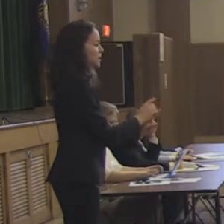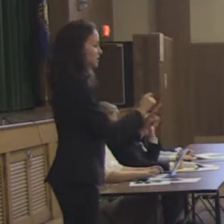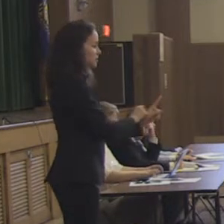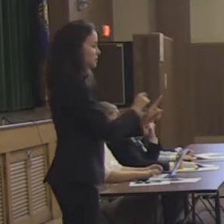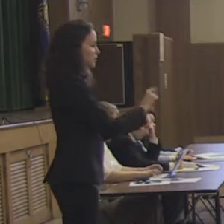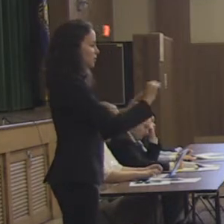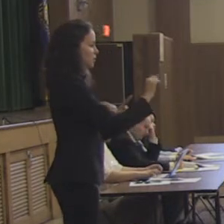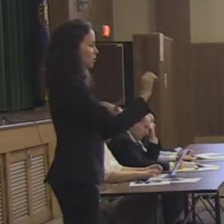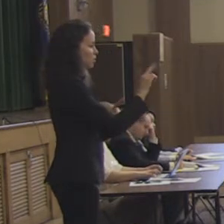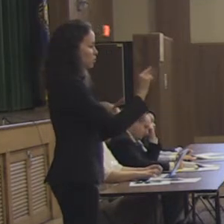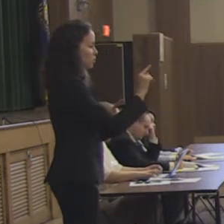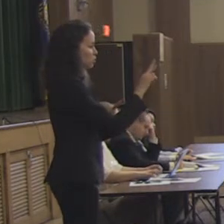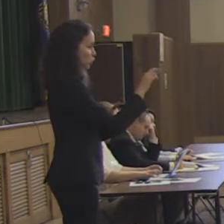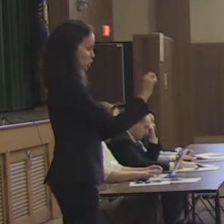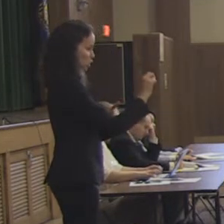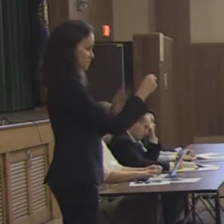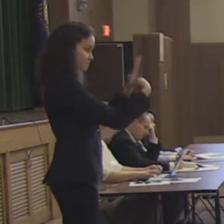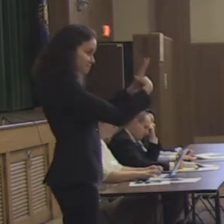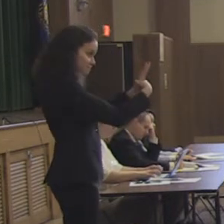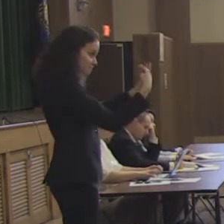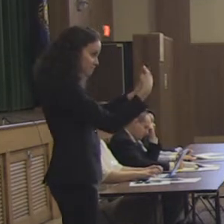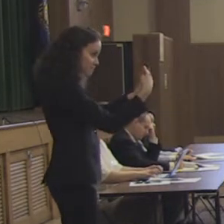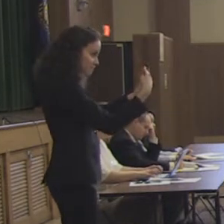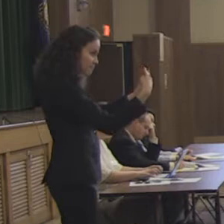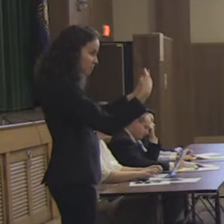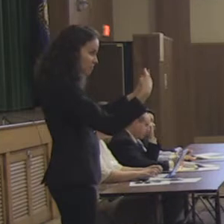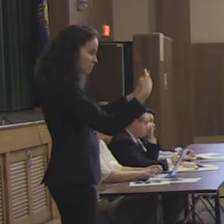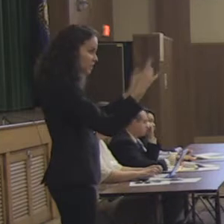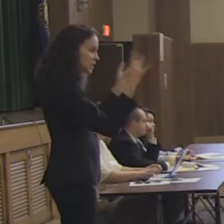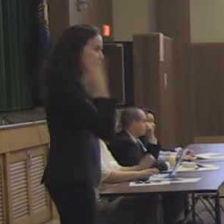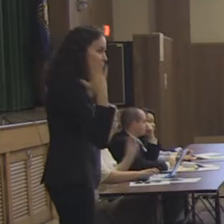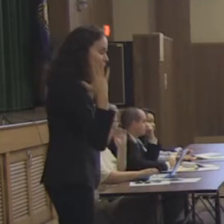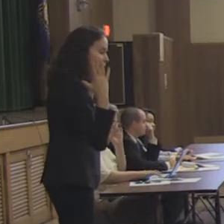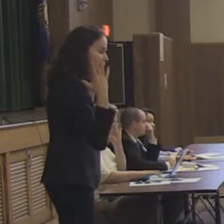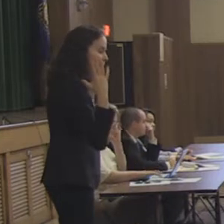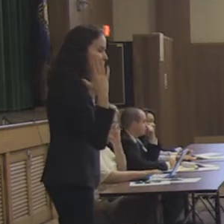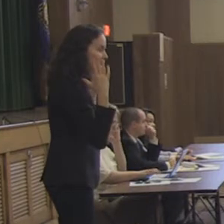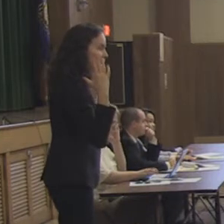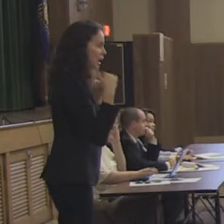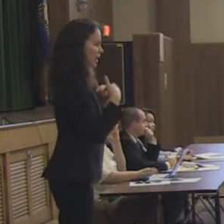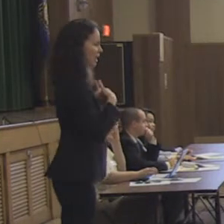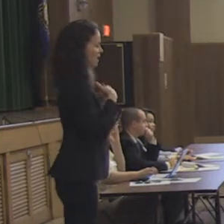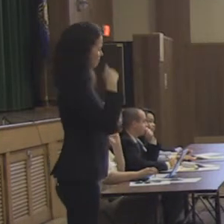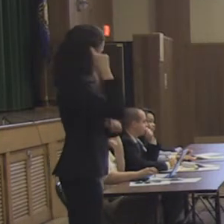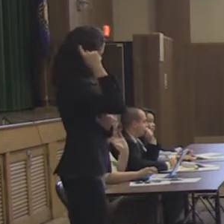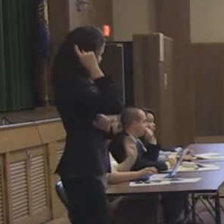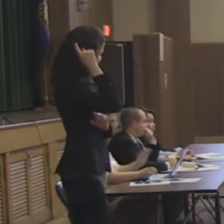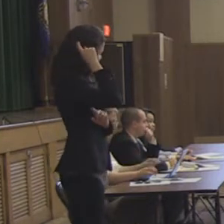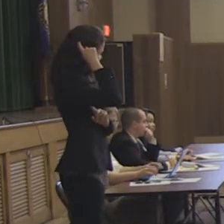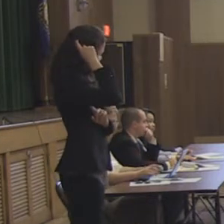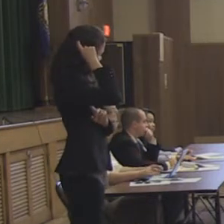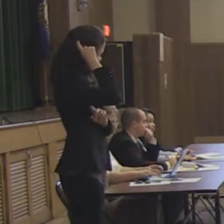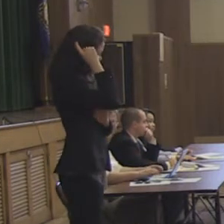I have a personal experience in the back of my mind here, is that